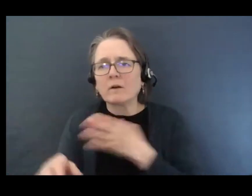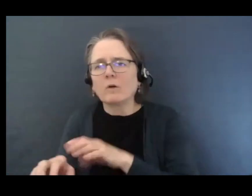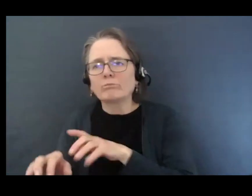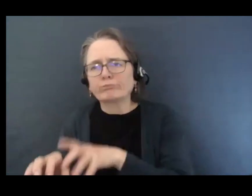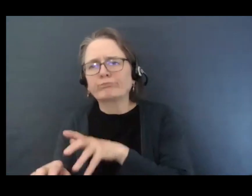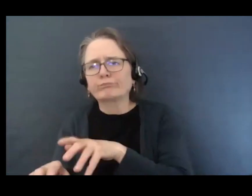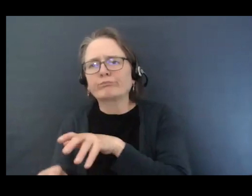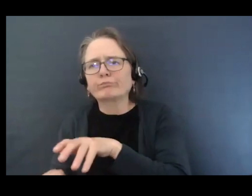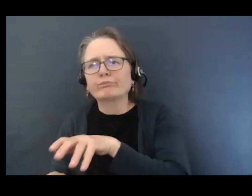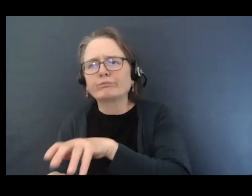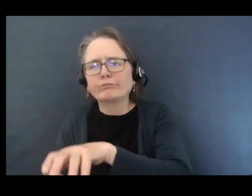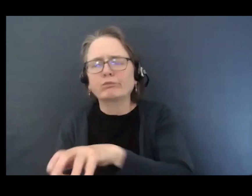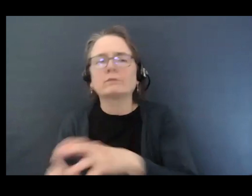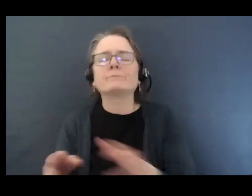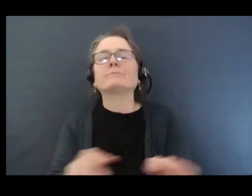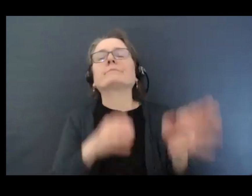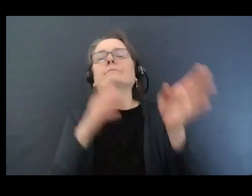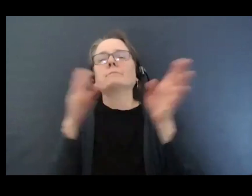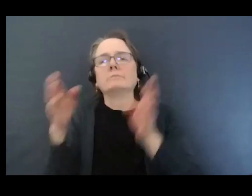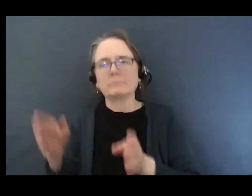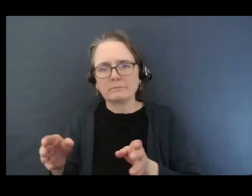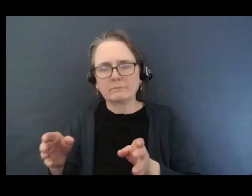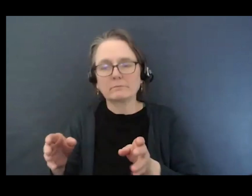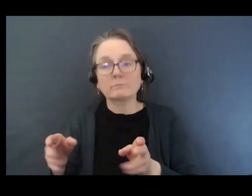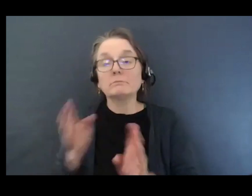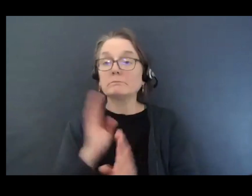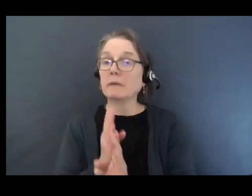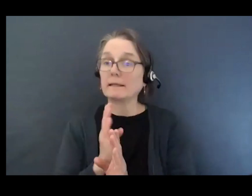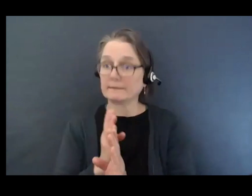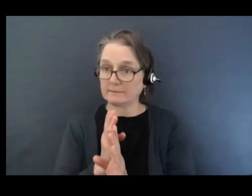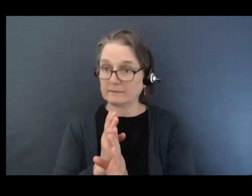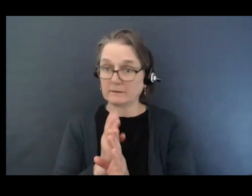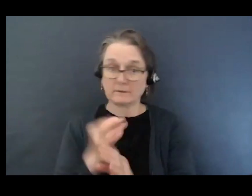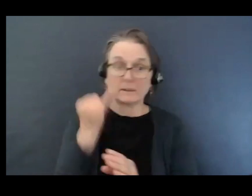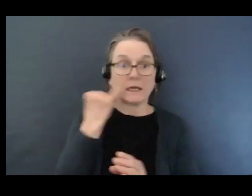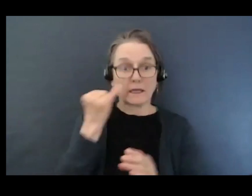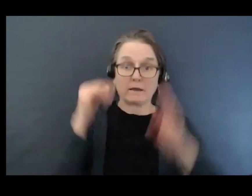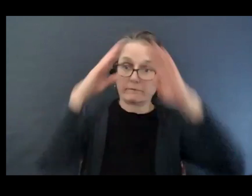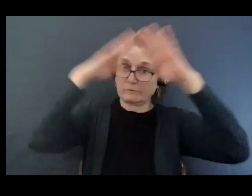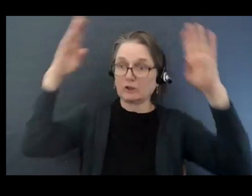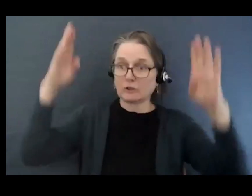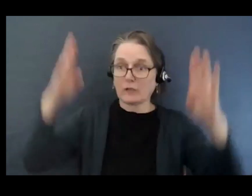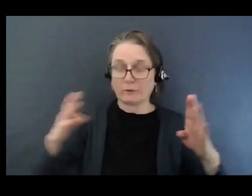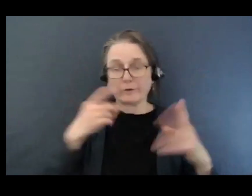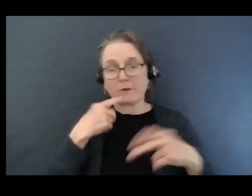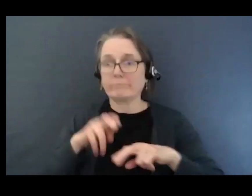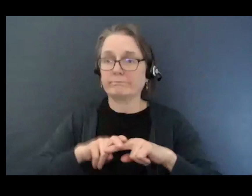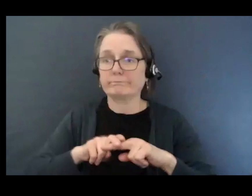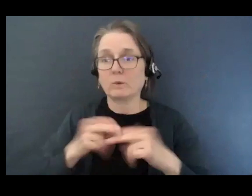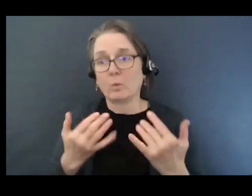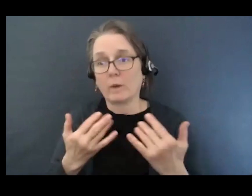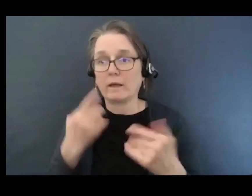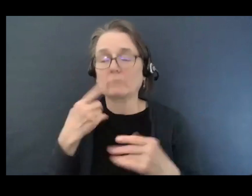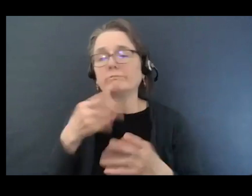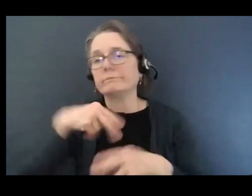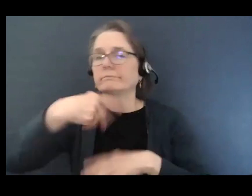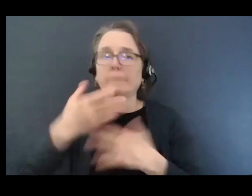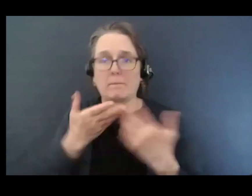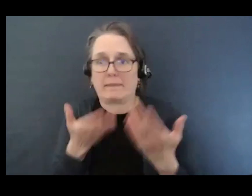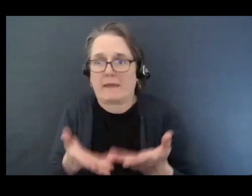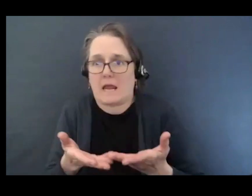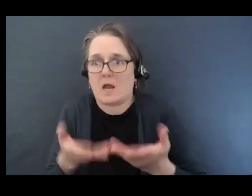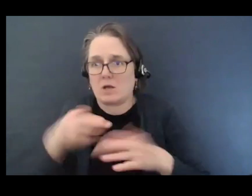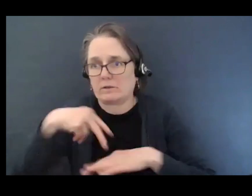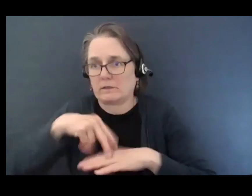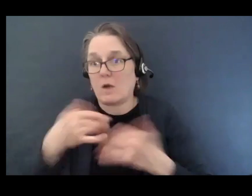spend time waiting at an uncomfortable bus shelter. I would like to include this in the full model, but for now, we've got a basic prototype